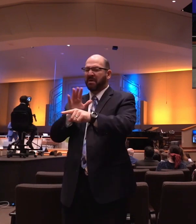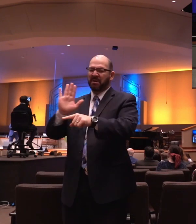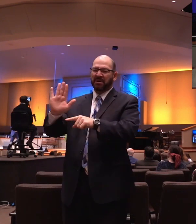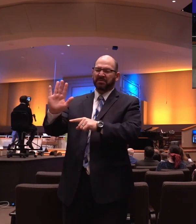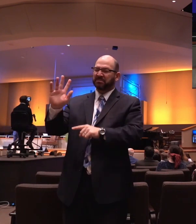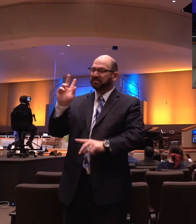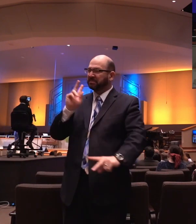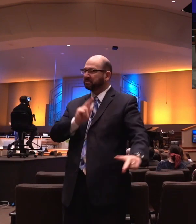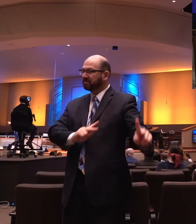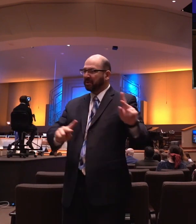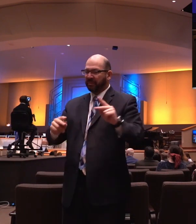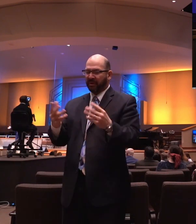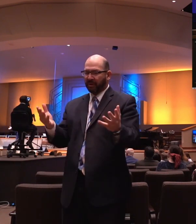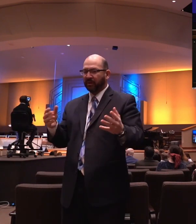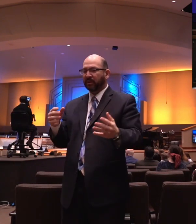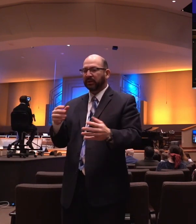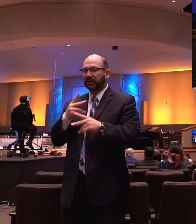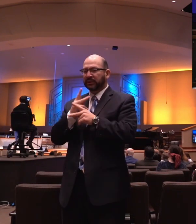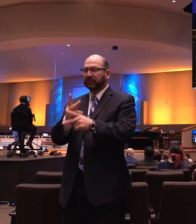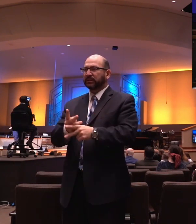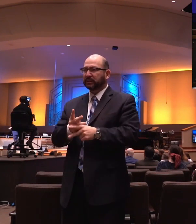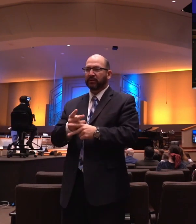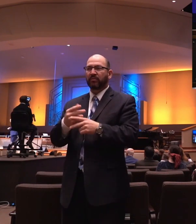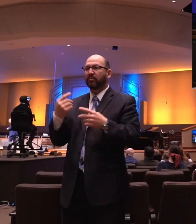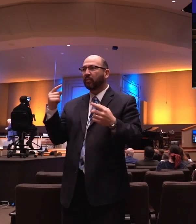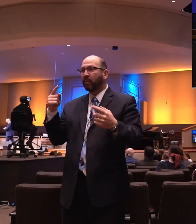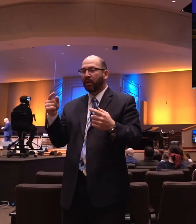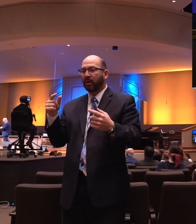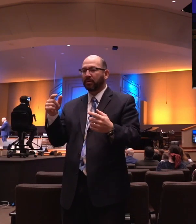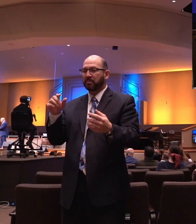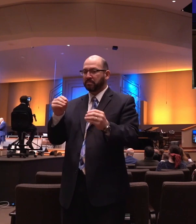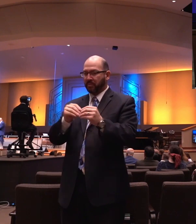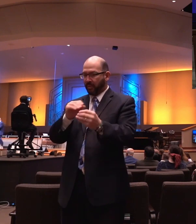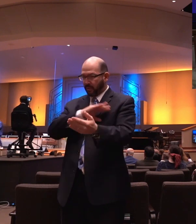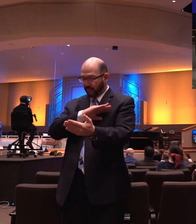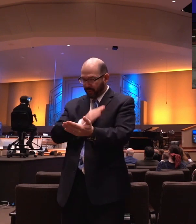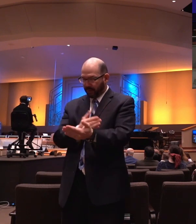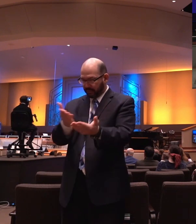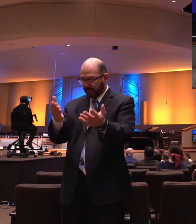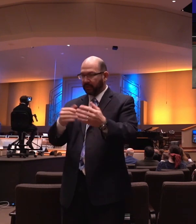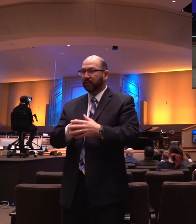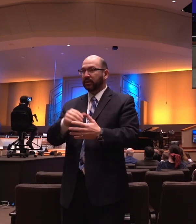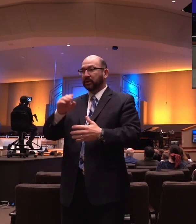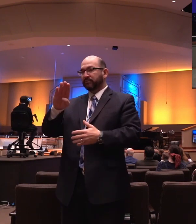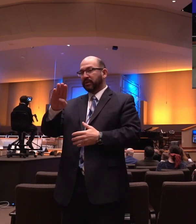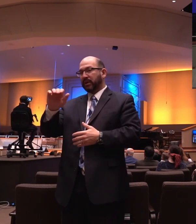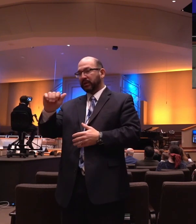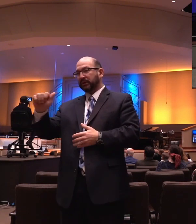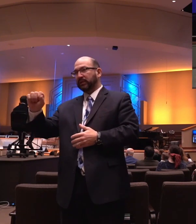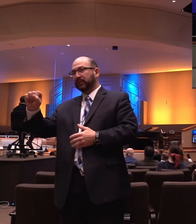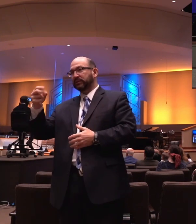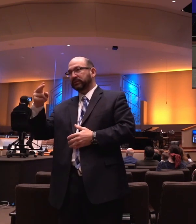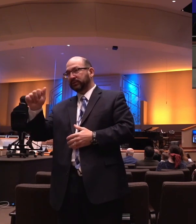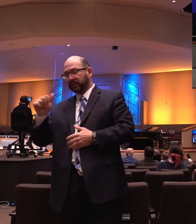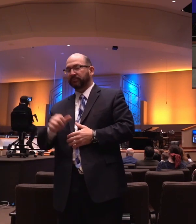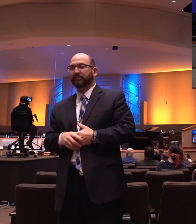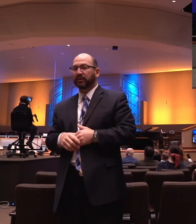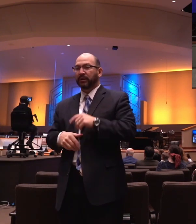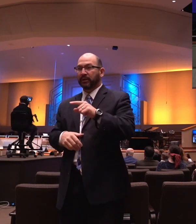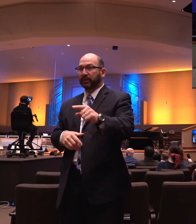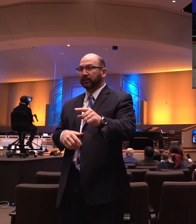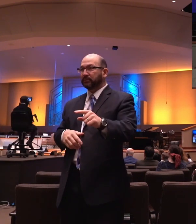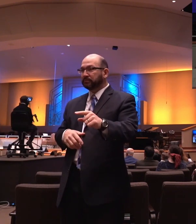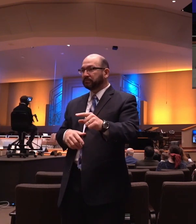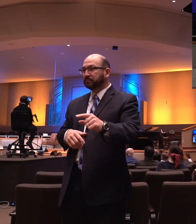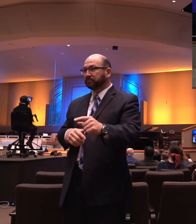He was all that he cared about was expanding his power. And so Basha put a blockade on the border